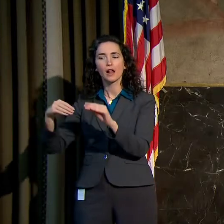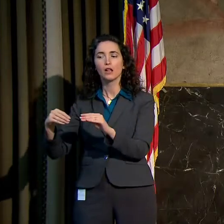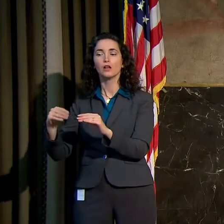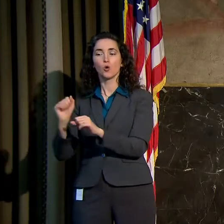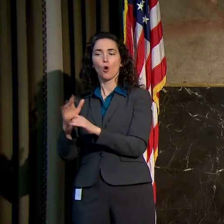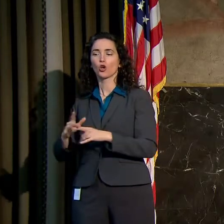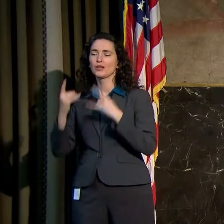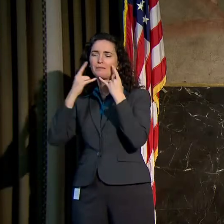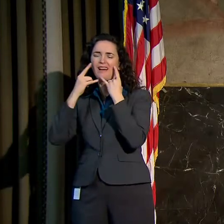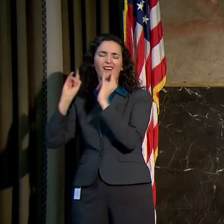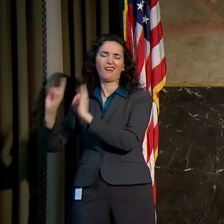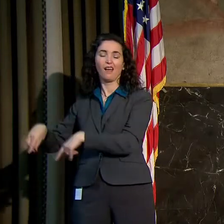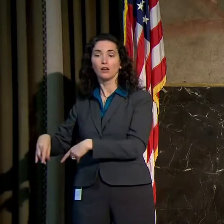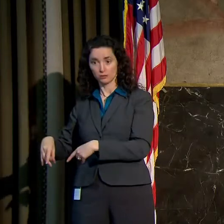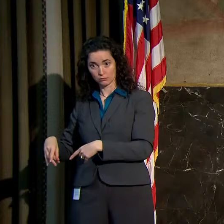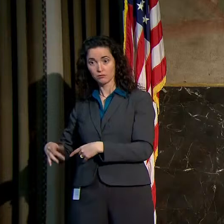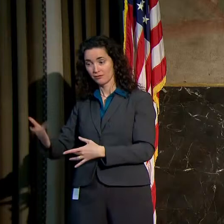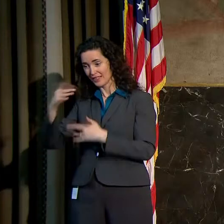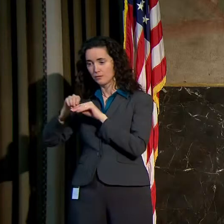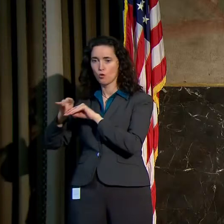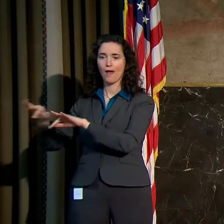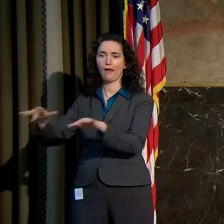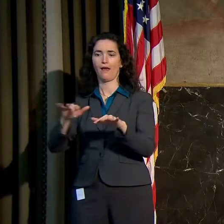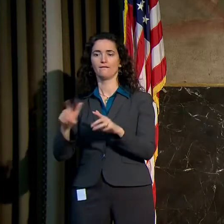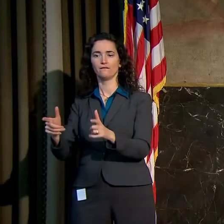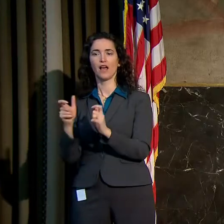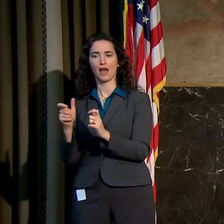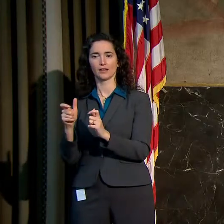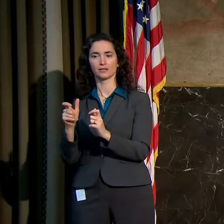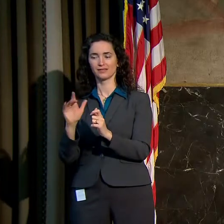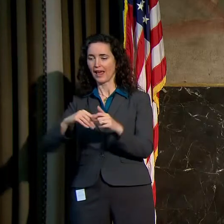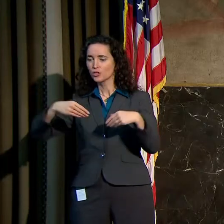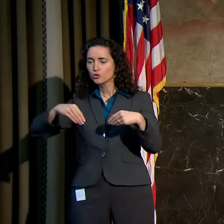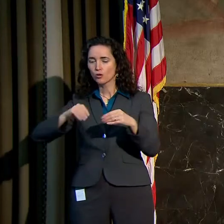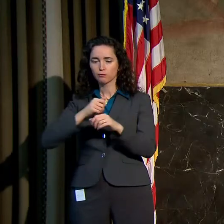Masking remains an effective way to reduce transmission.